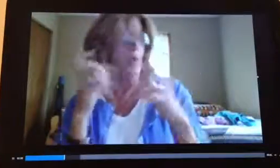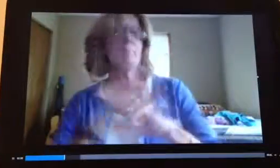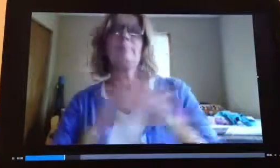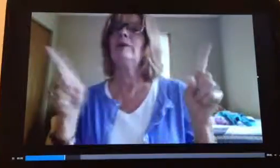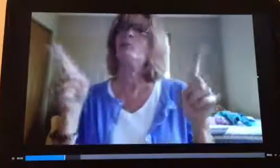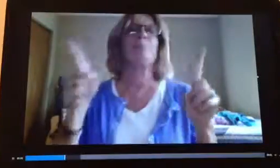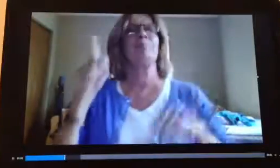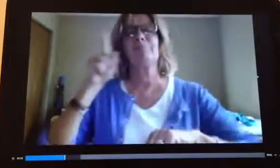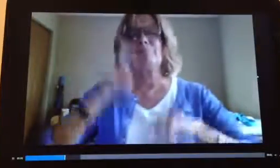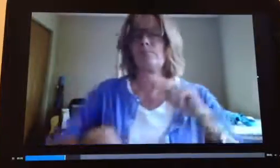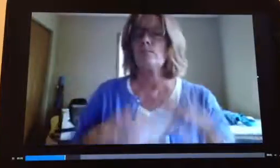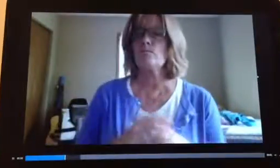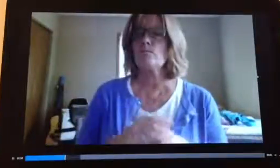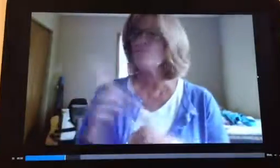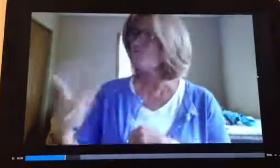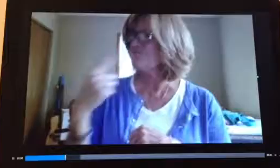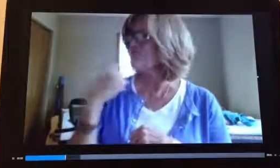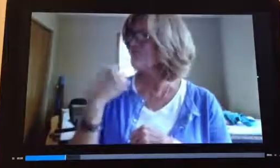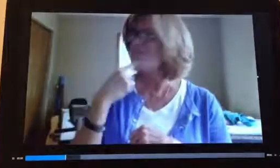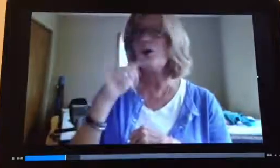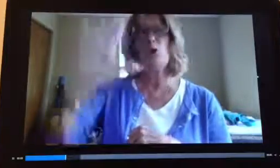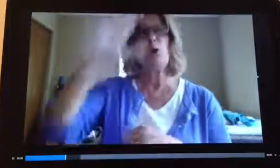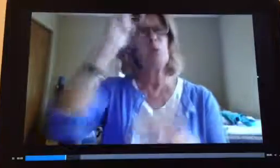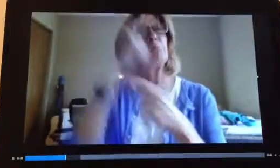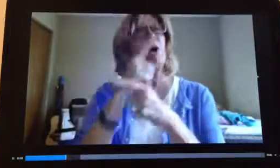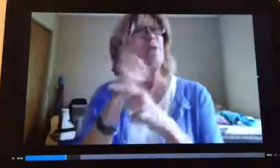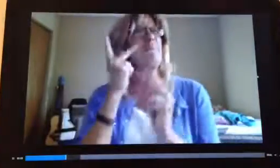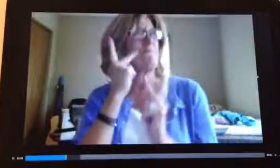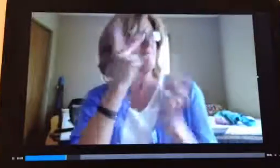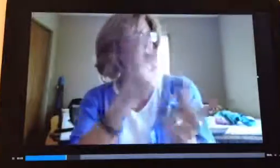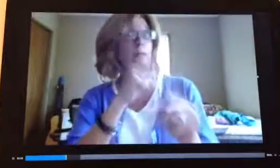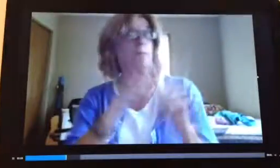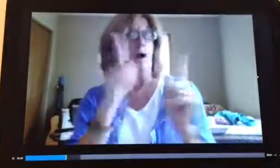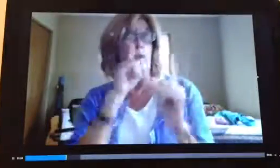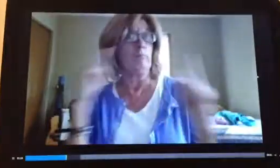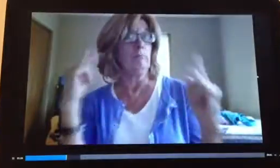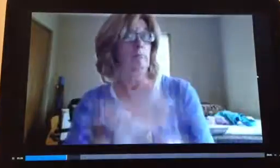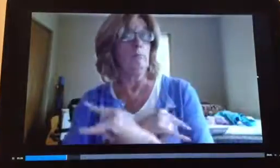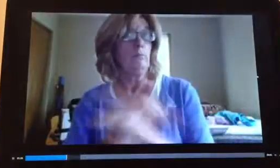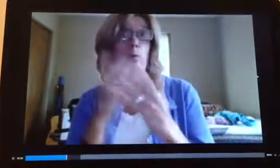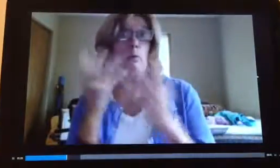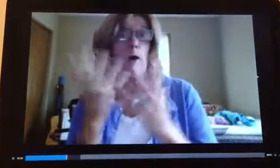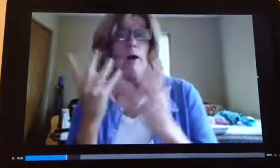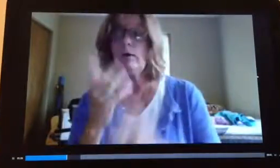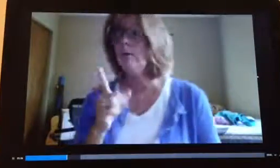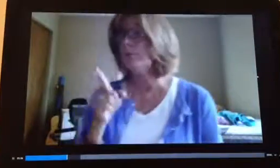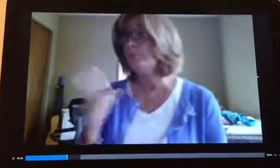Unfortunately, she said she couldn't. She wanted to, but she couldn't, because she was gonna hang out with her brother.